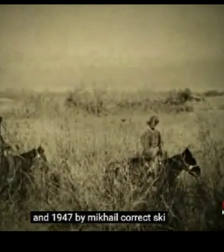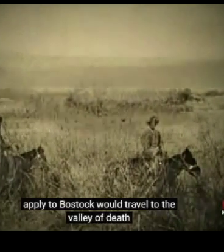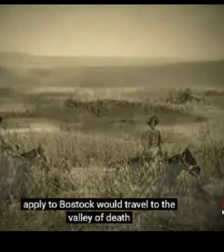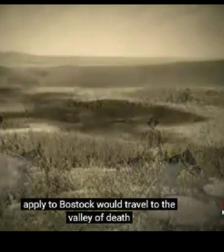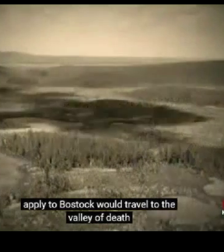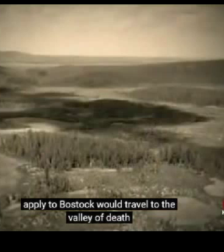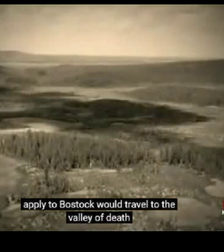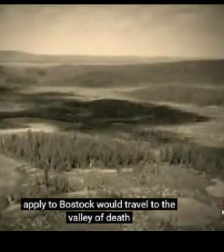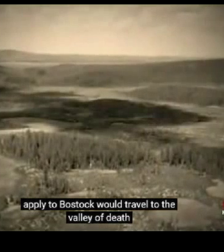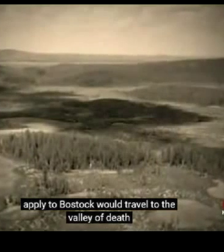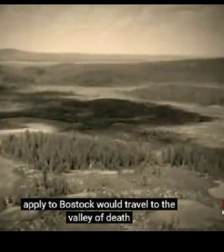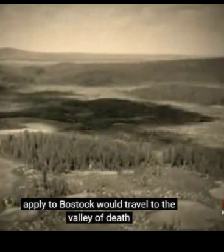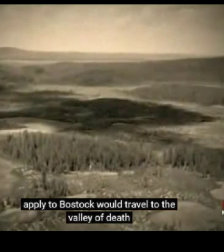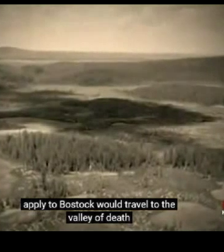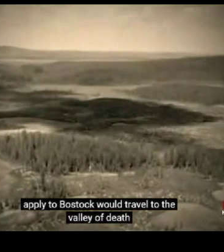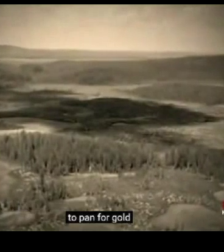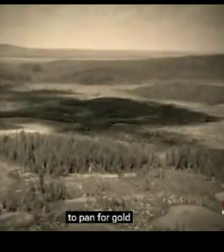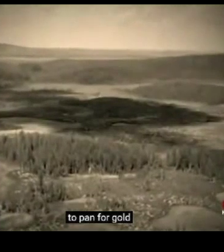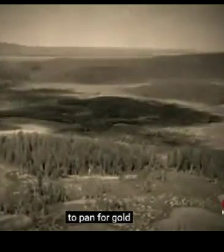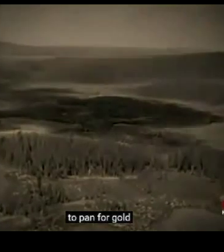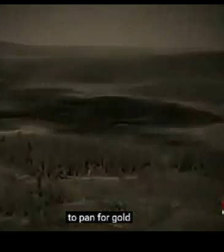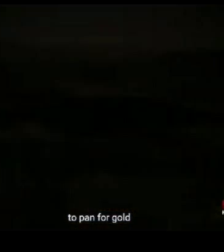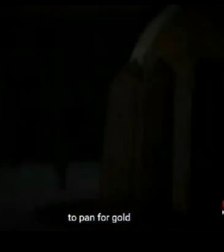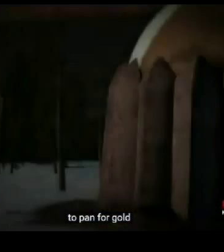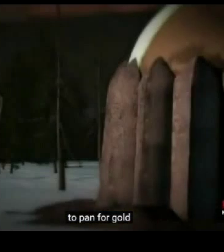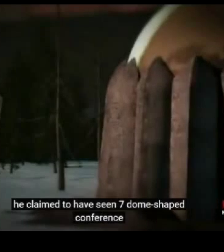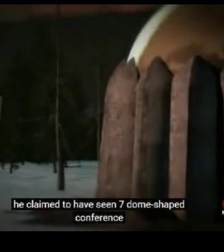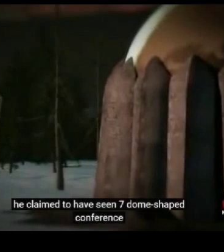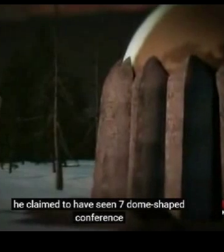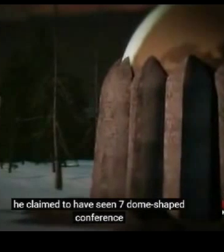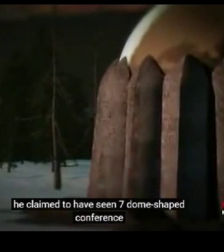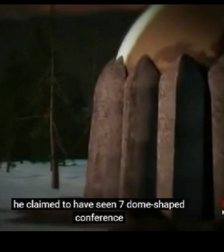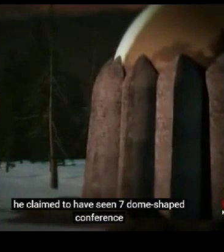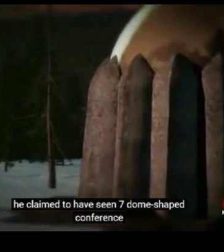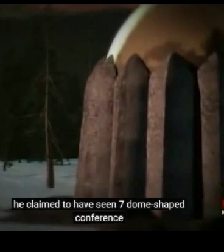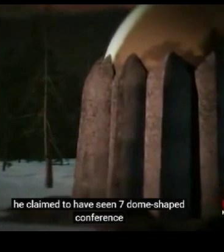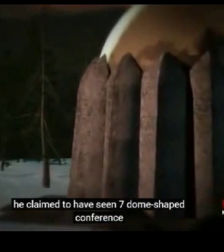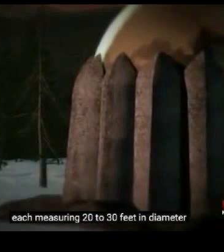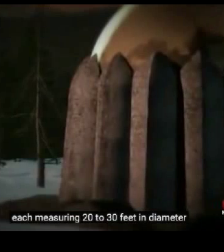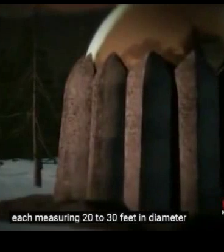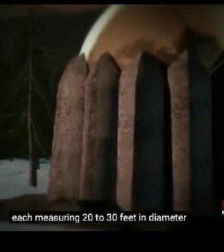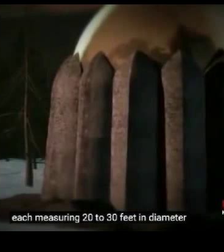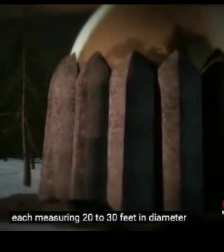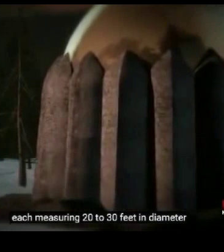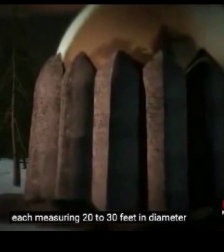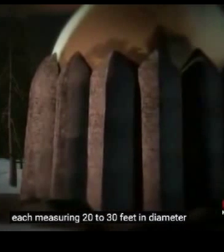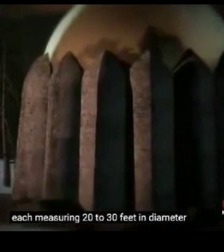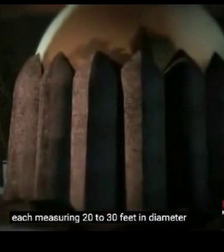But before they could explore the site any further, members of the exploration